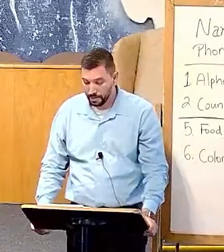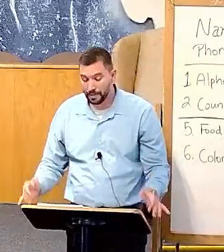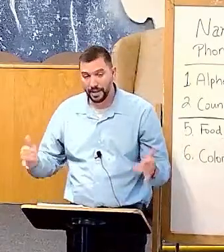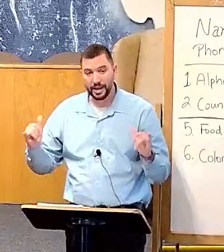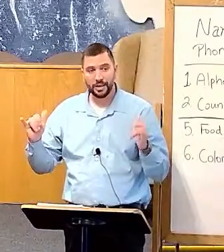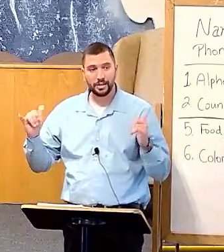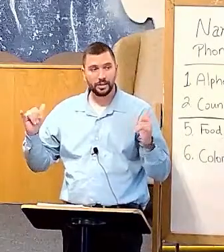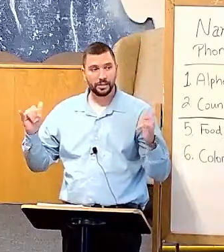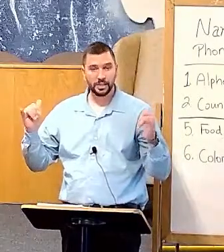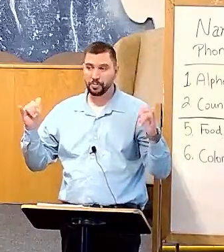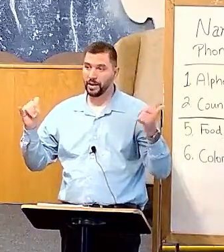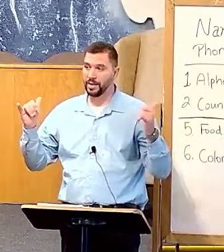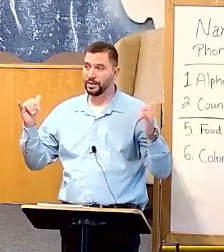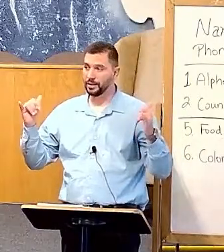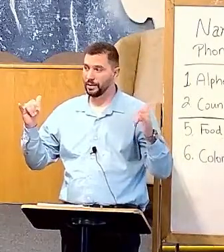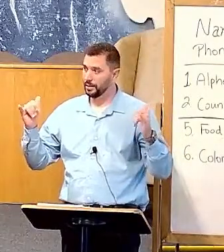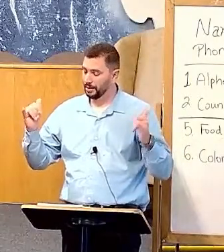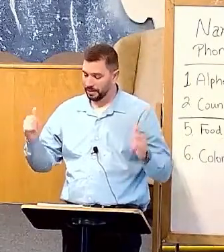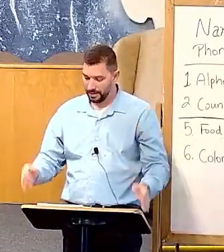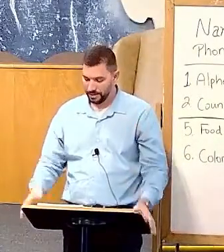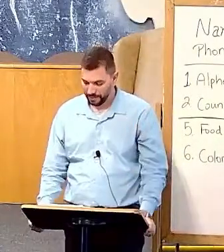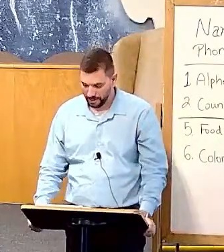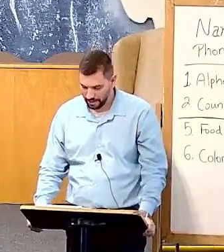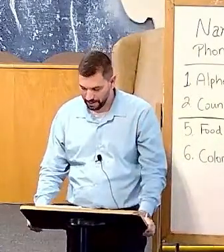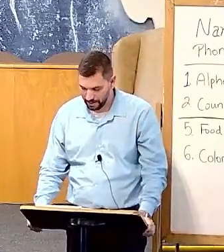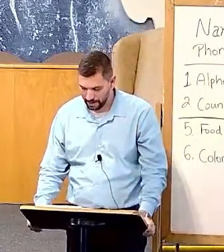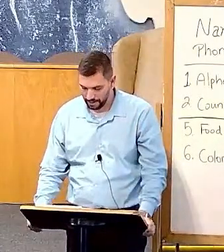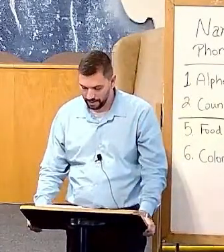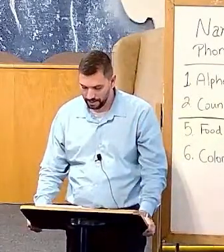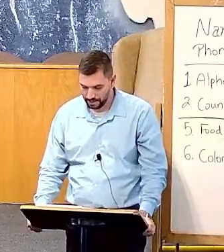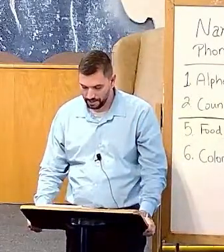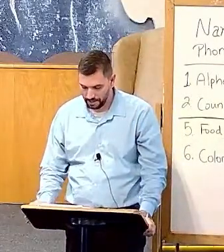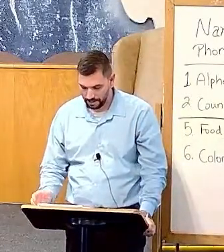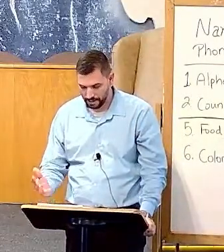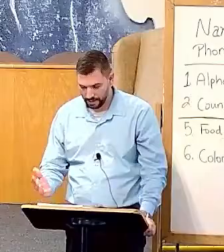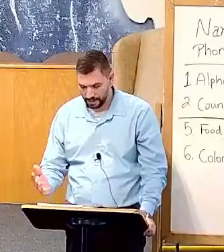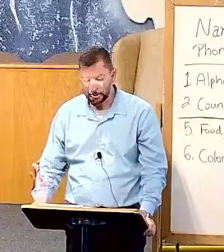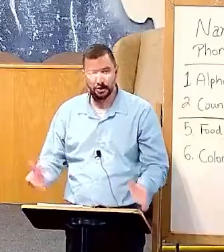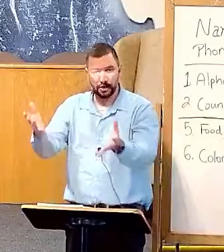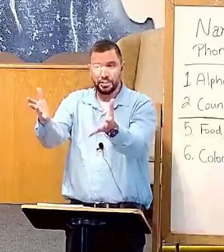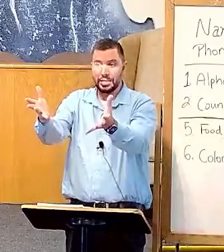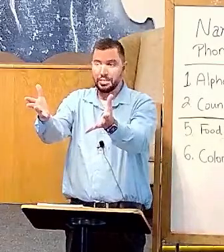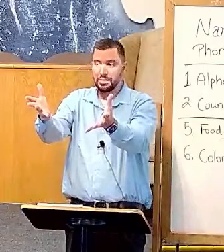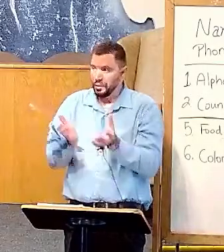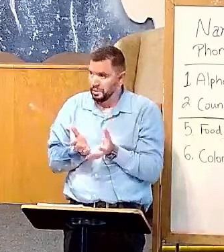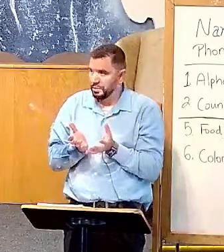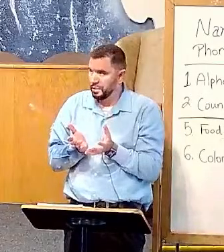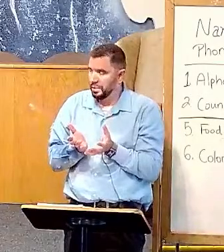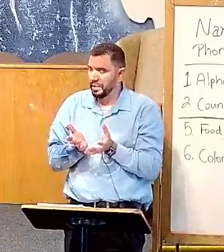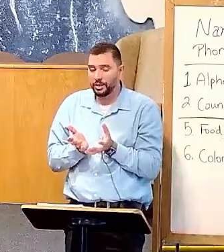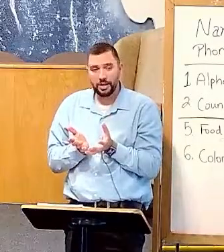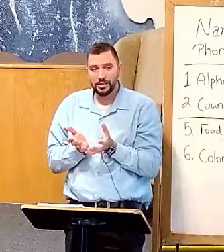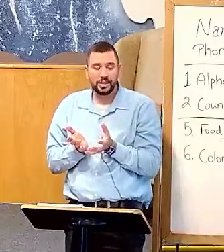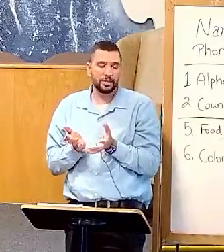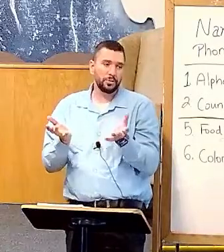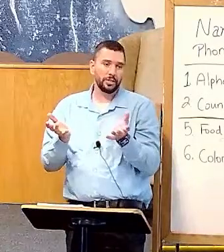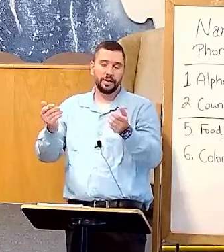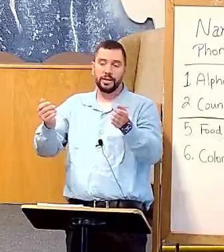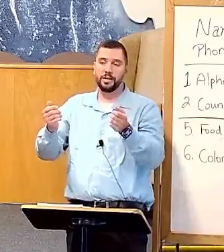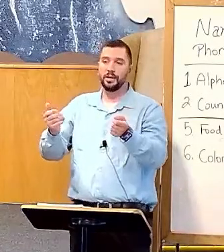Play, let's play. And catch, you're just going to catch the ball. Again, context, we'll explain.